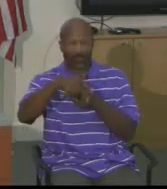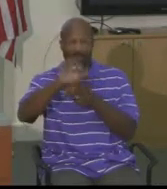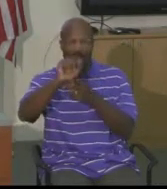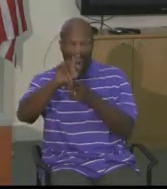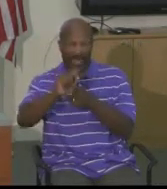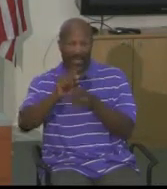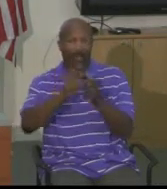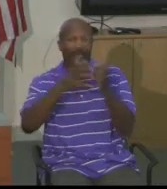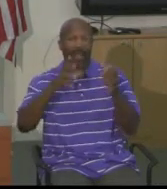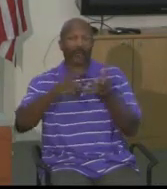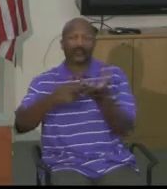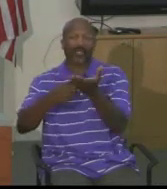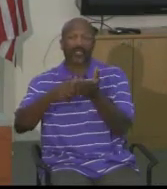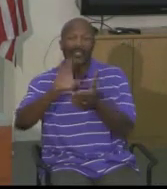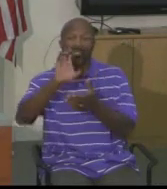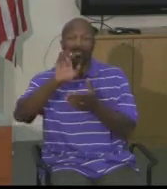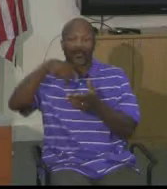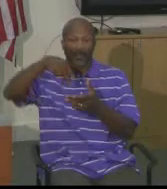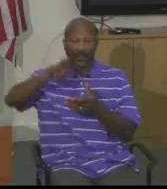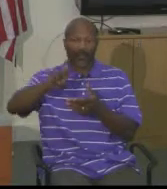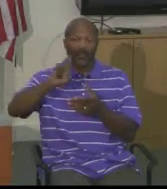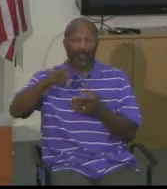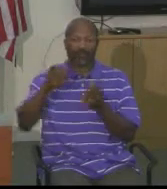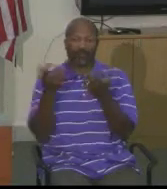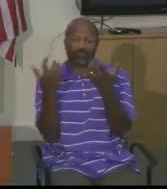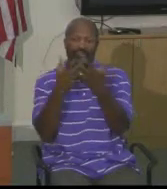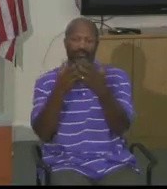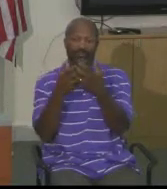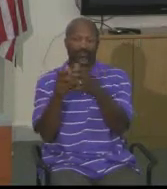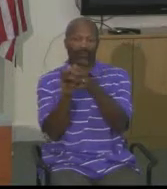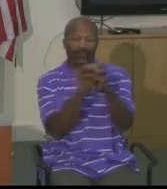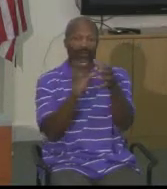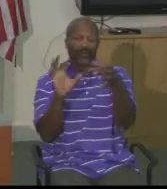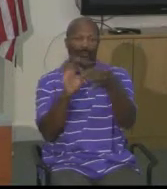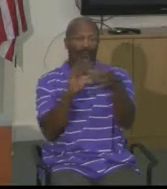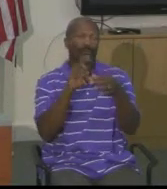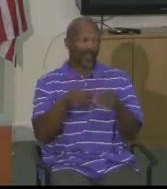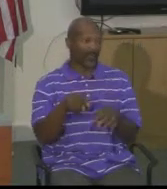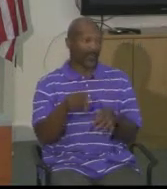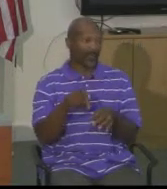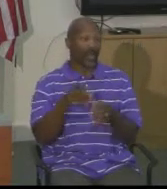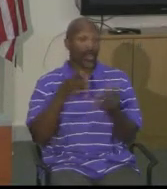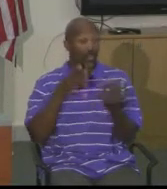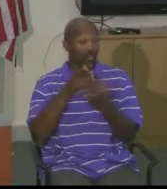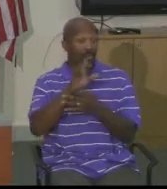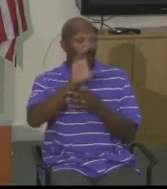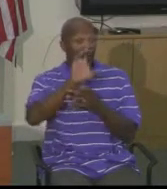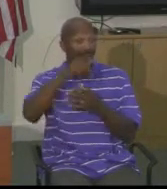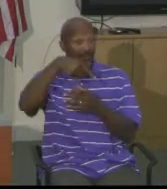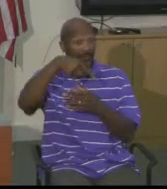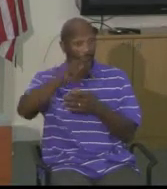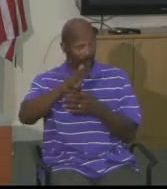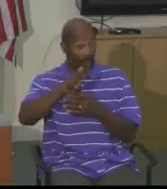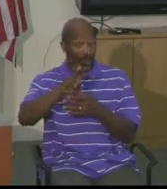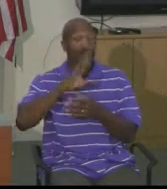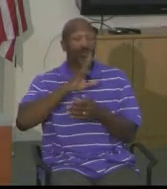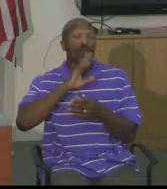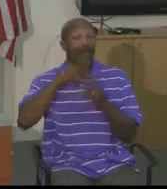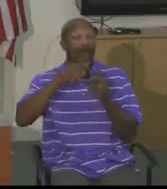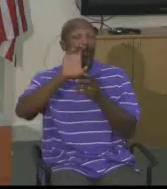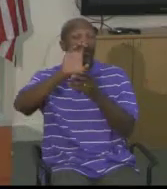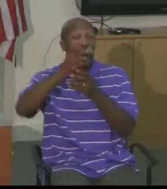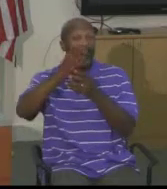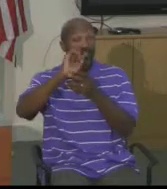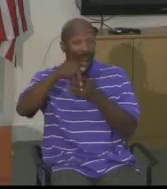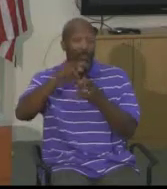CPU. That they really have to go side to side. So as we go through the CPUs, we'll talk about the